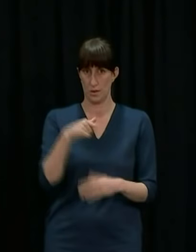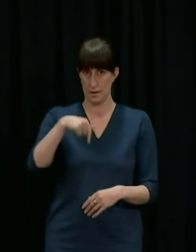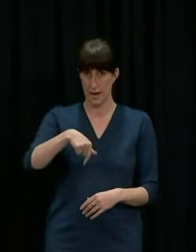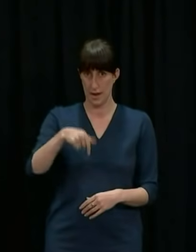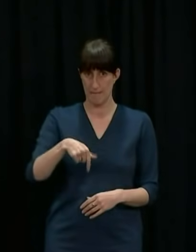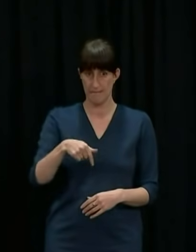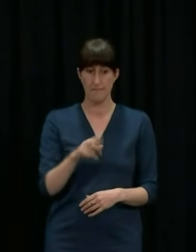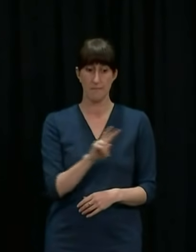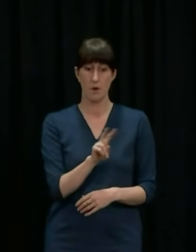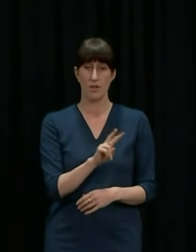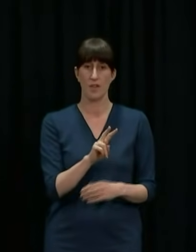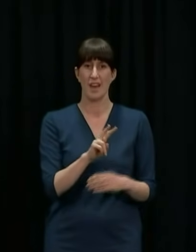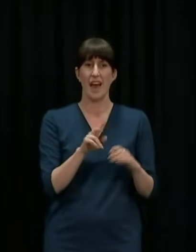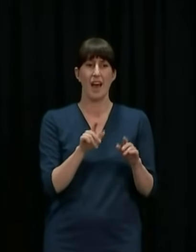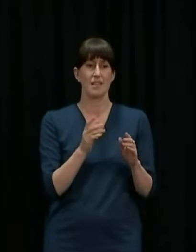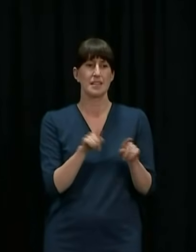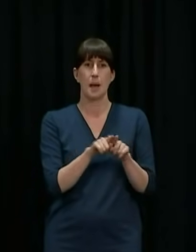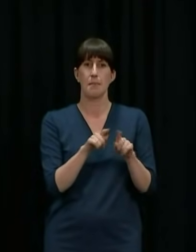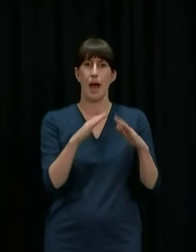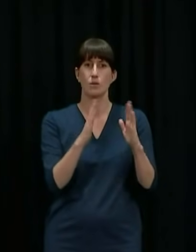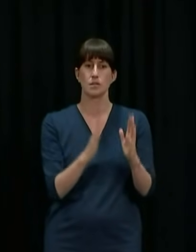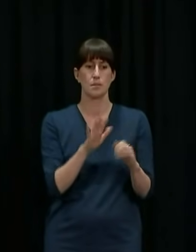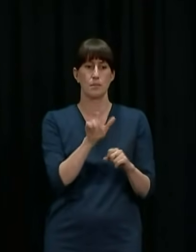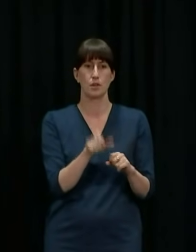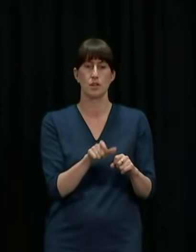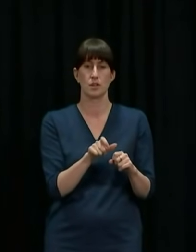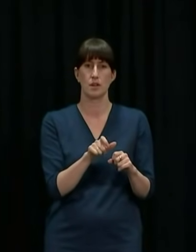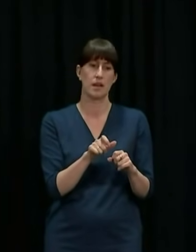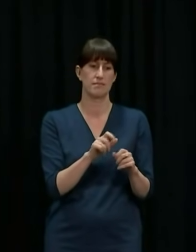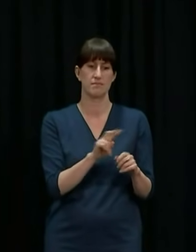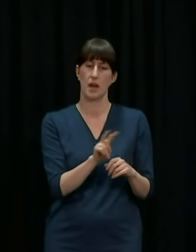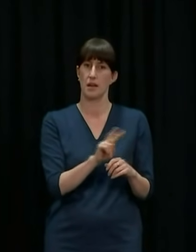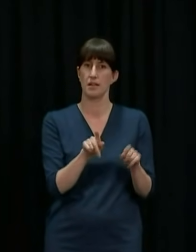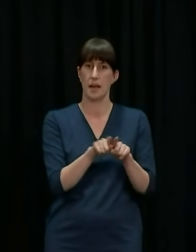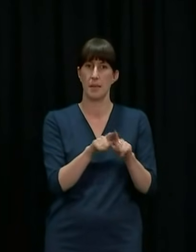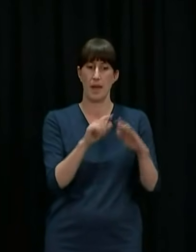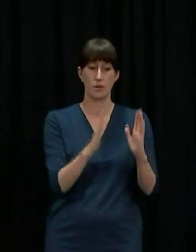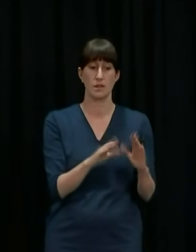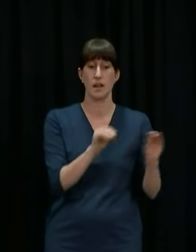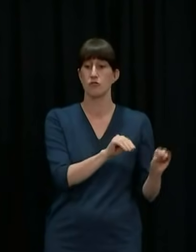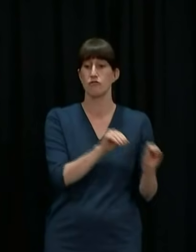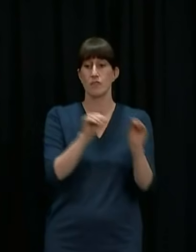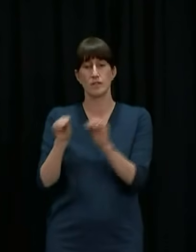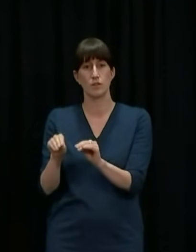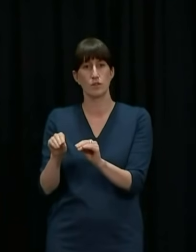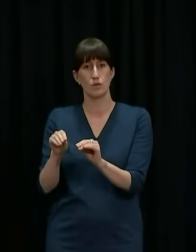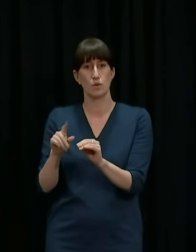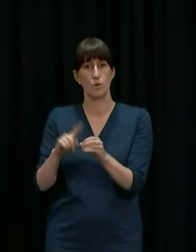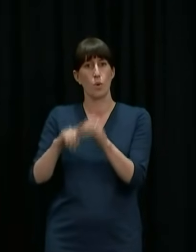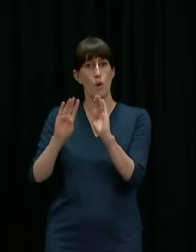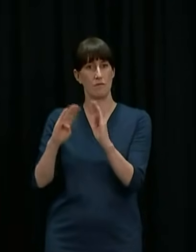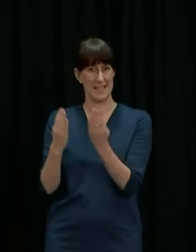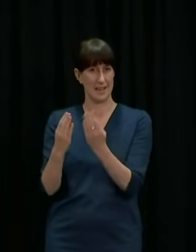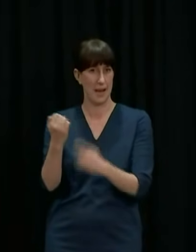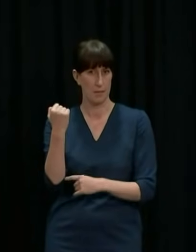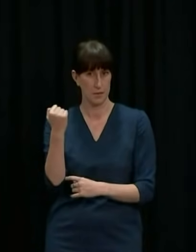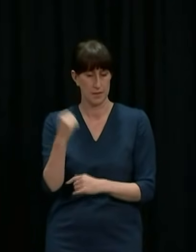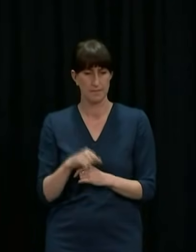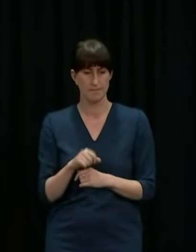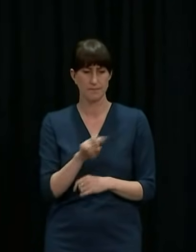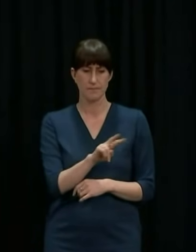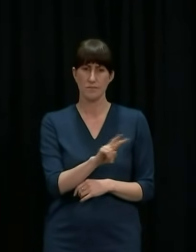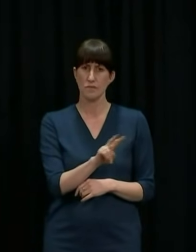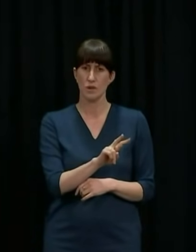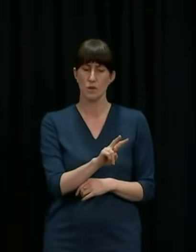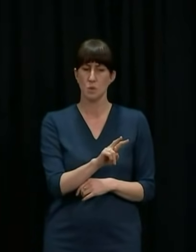being transferred today to the local Hamilton-based quarantine facility. At this point, these 2 cases have not been